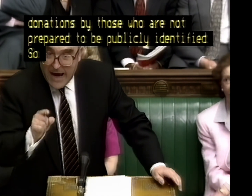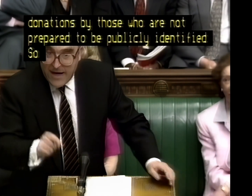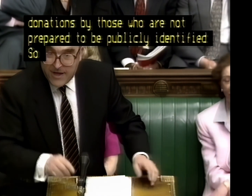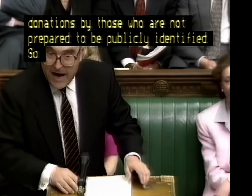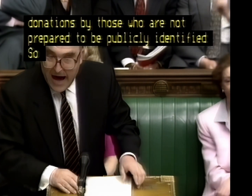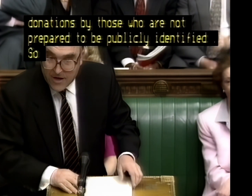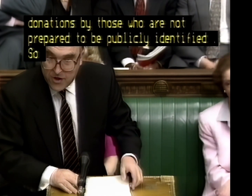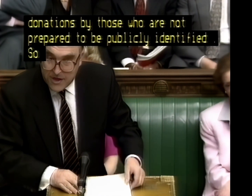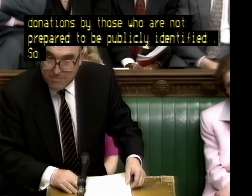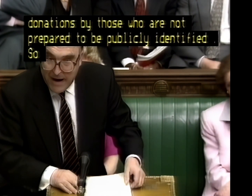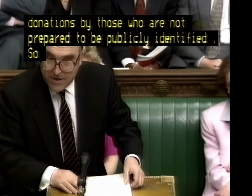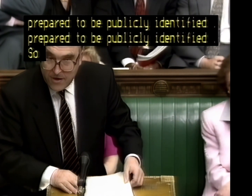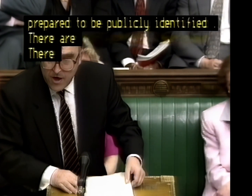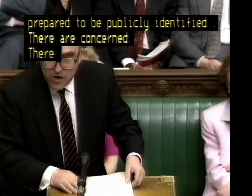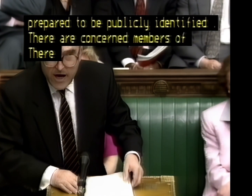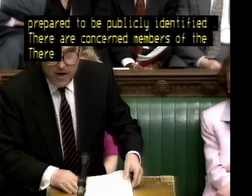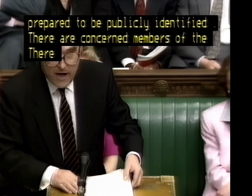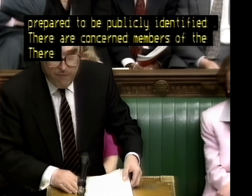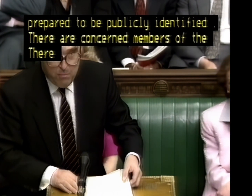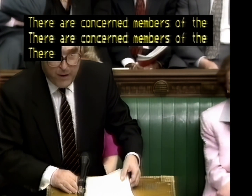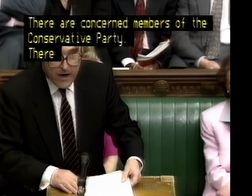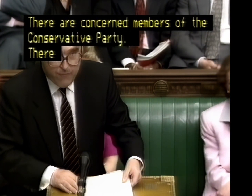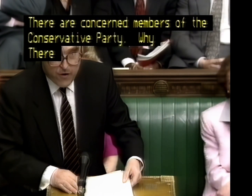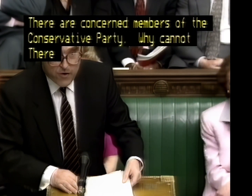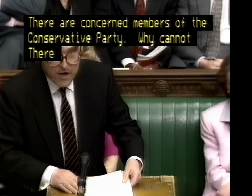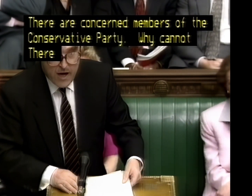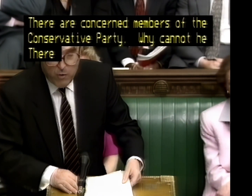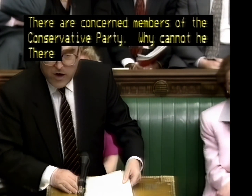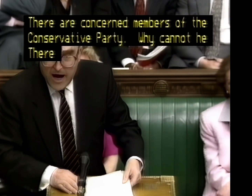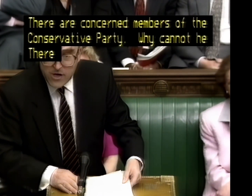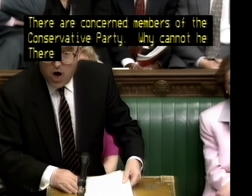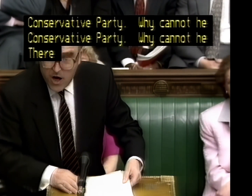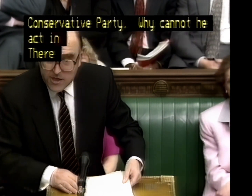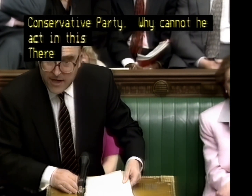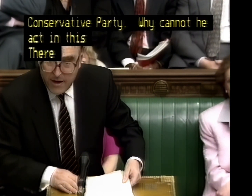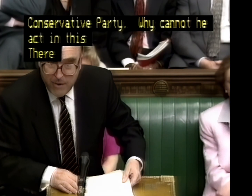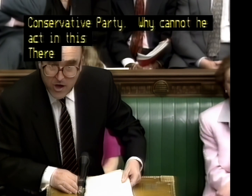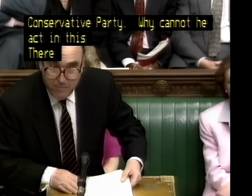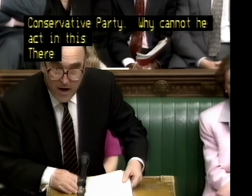he act in this matter to get a level playing field that will encourage honesty in British politics?